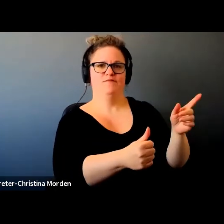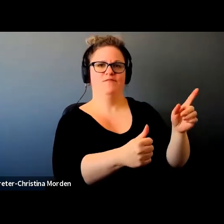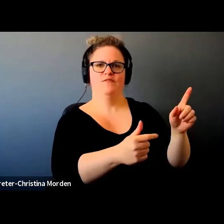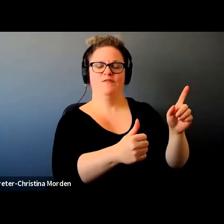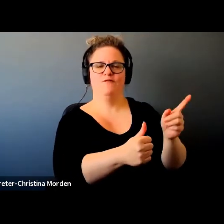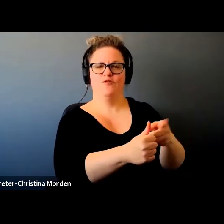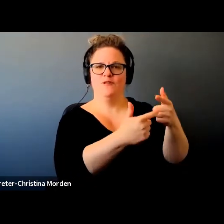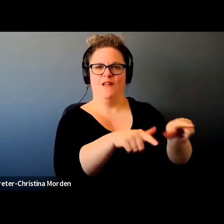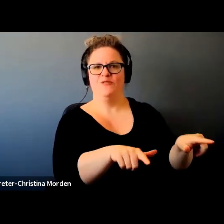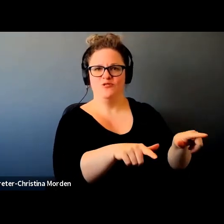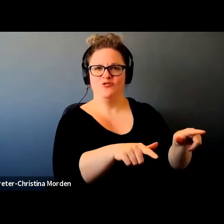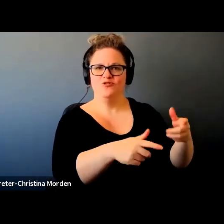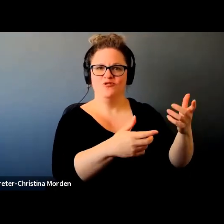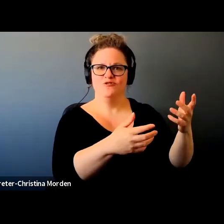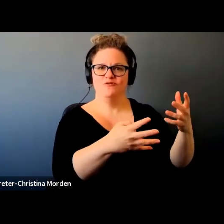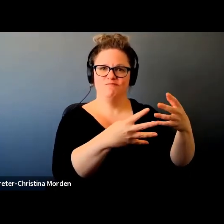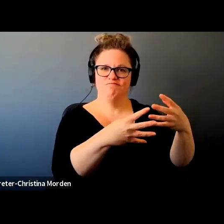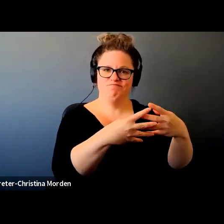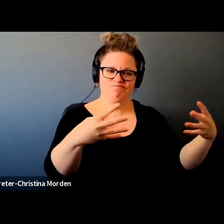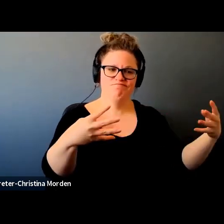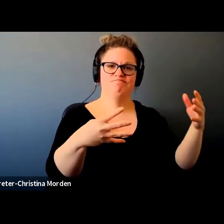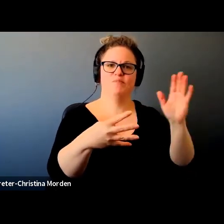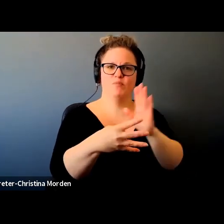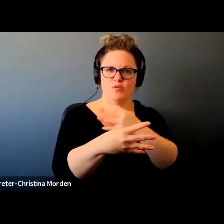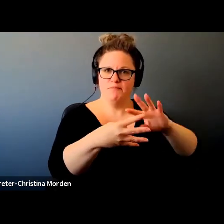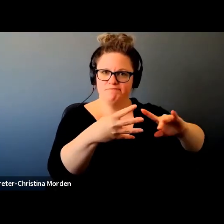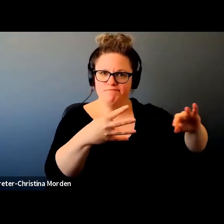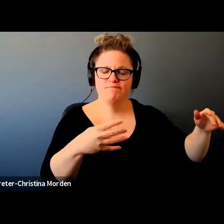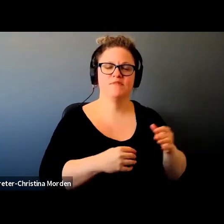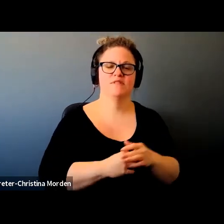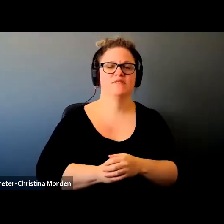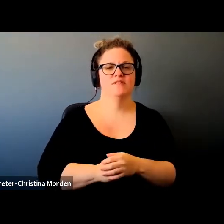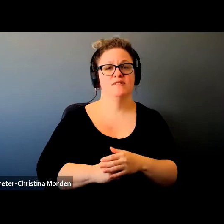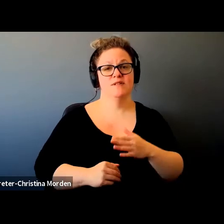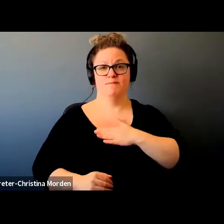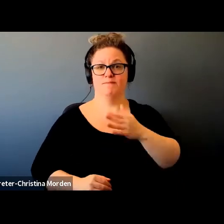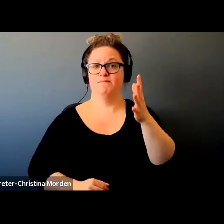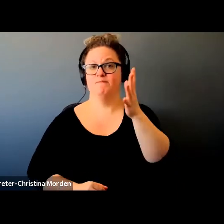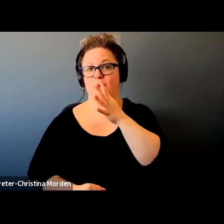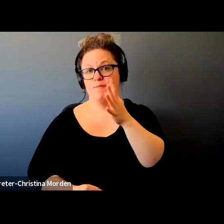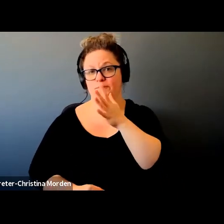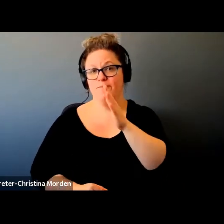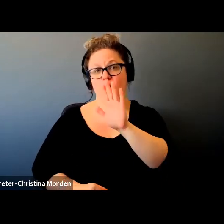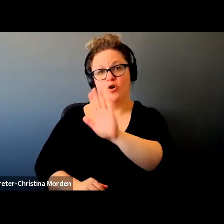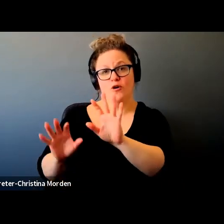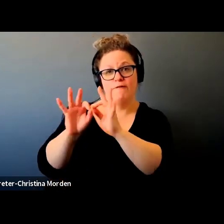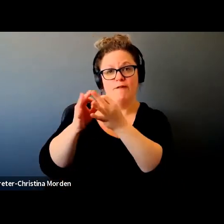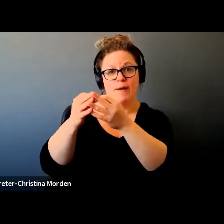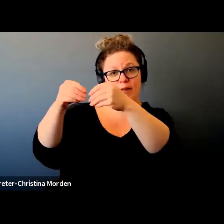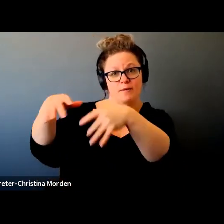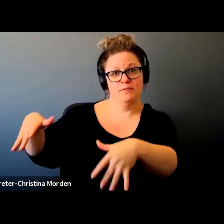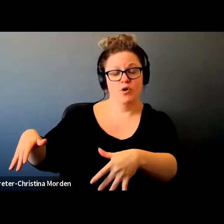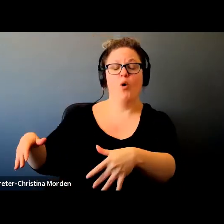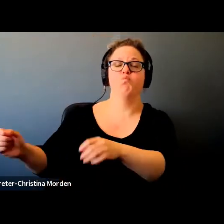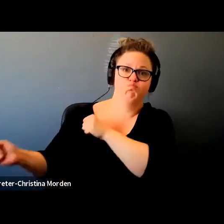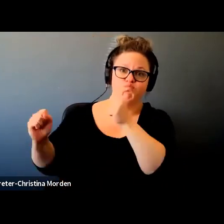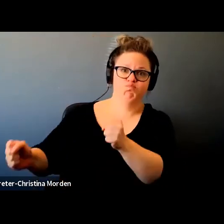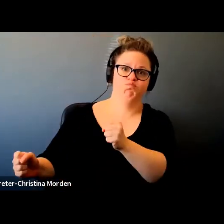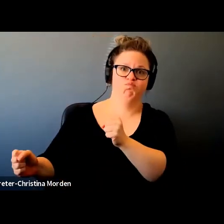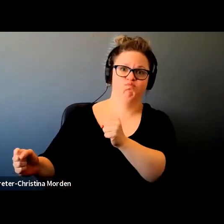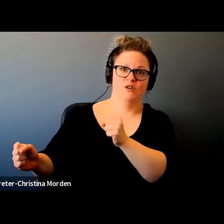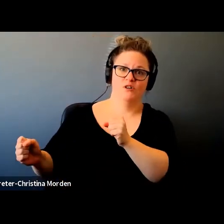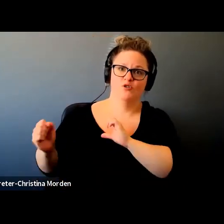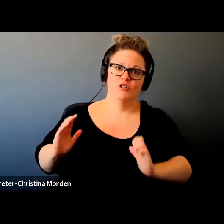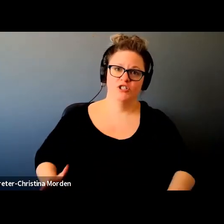So on one side of my family were fundamentalist, crazy Christians. And then on the other side, I had a